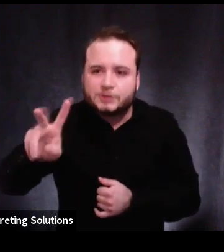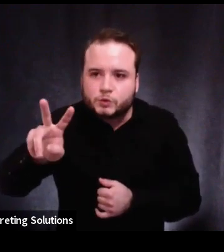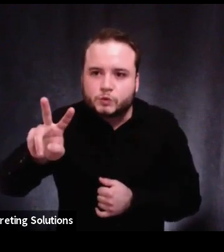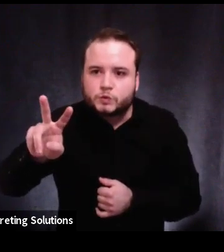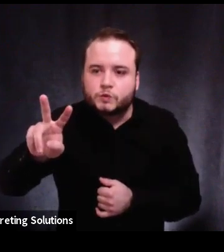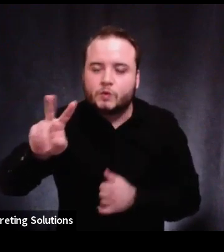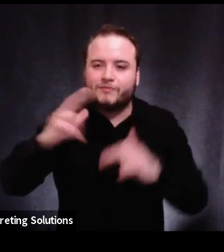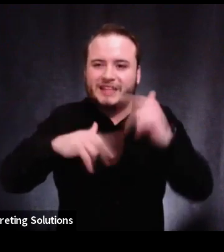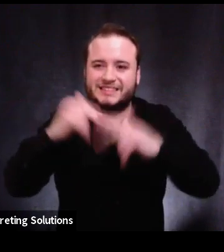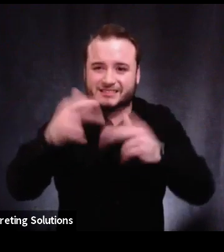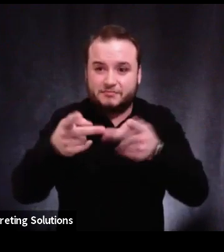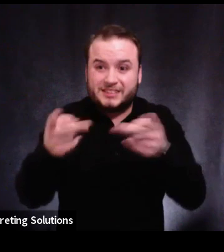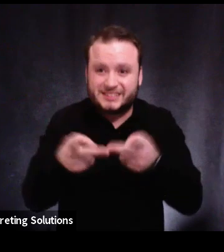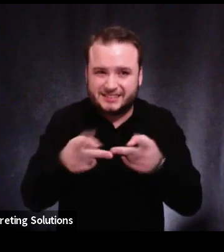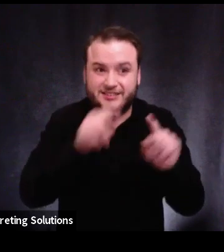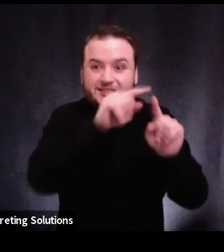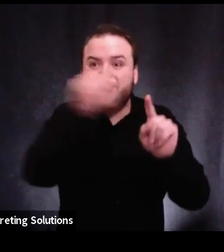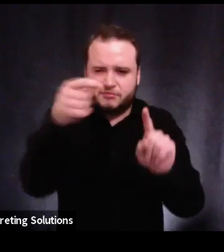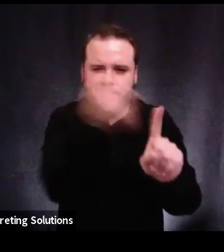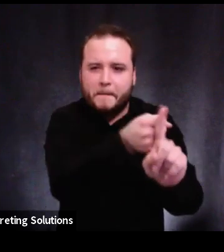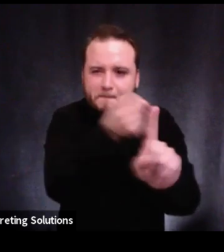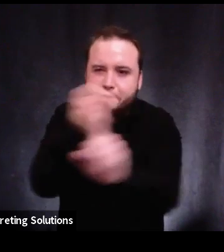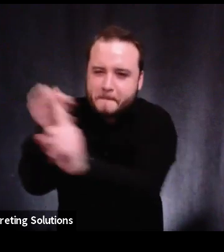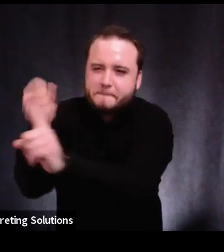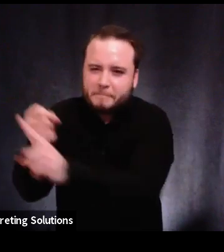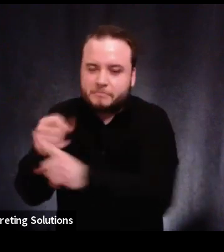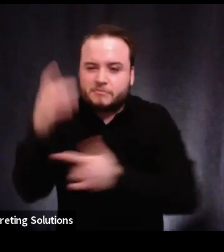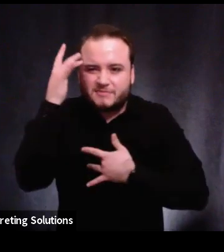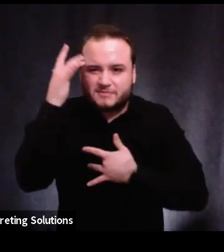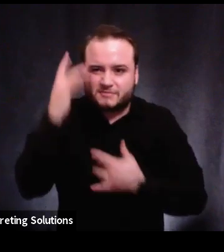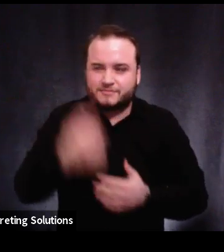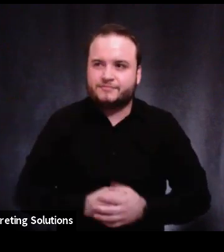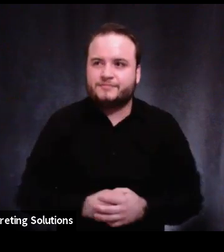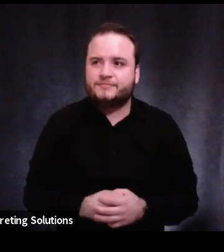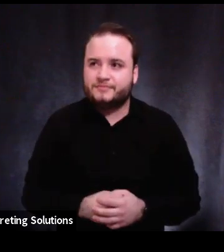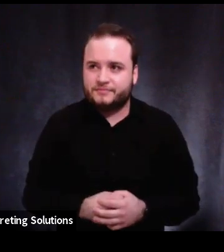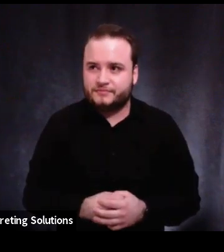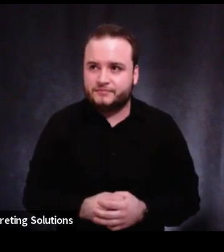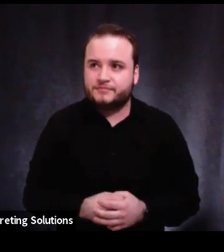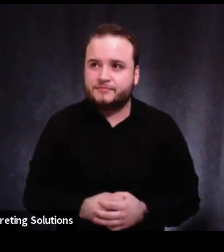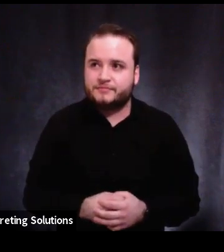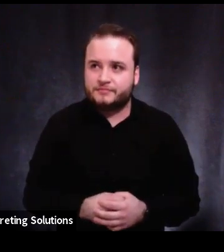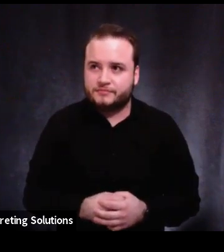very closely with them. And we have seen several facilities that have had,